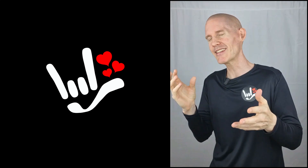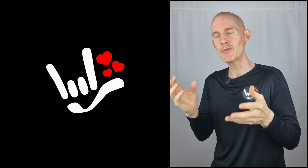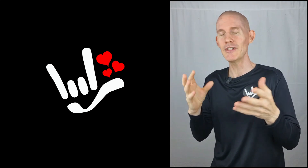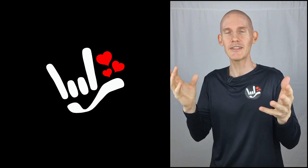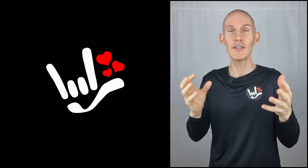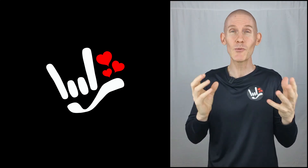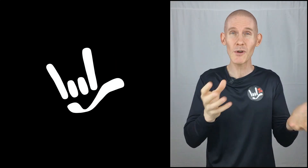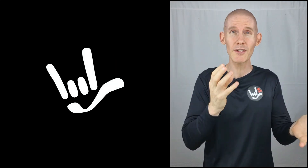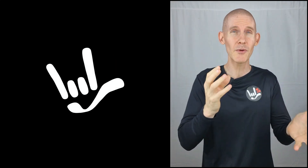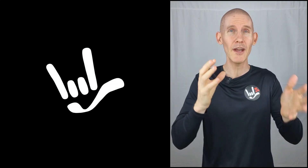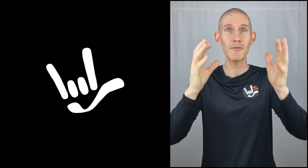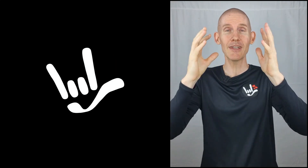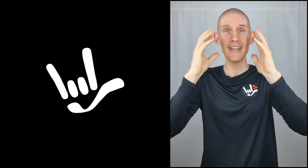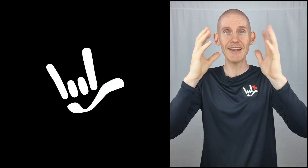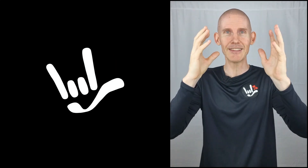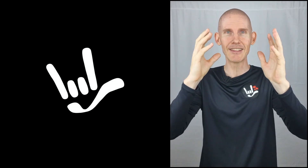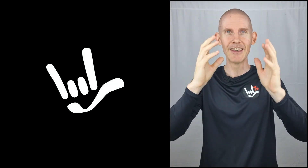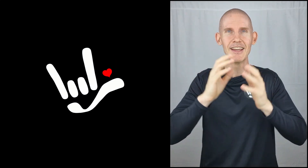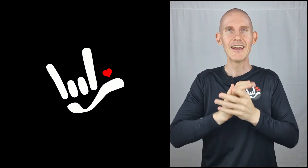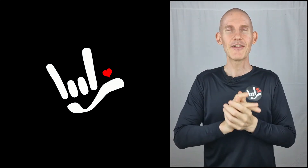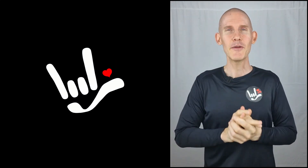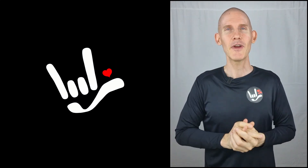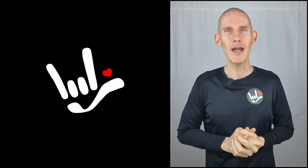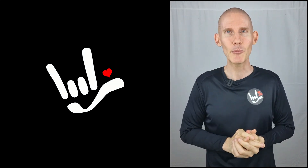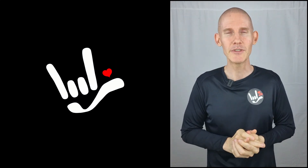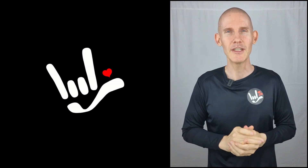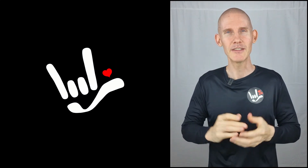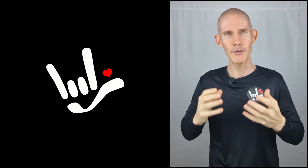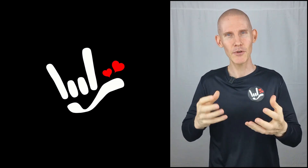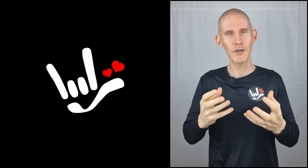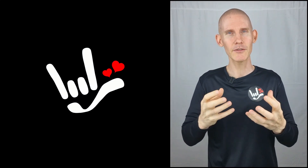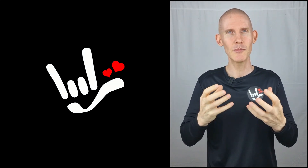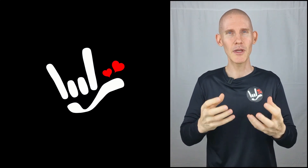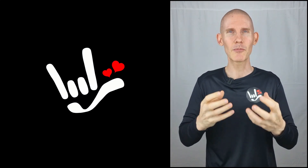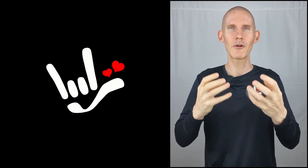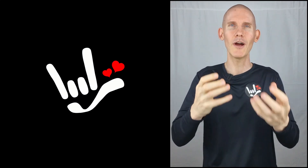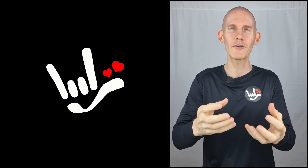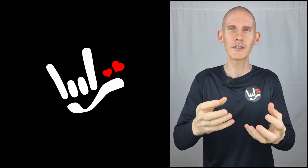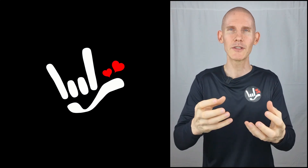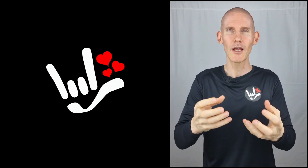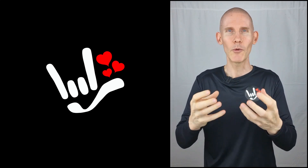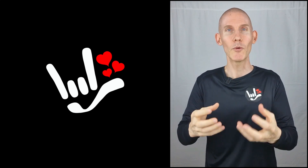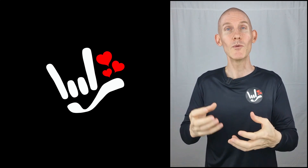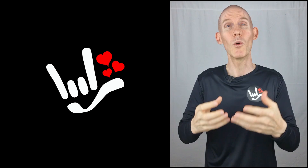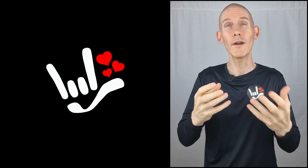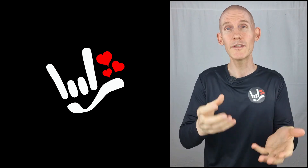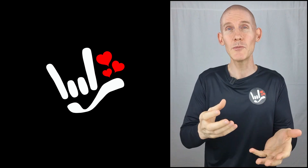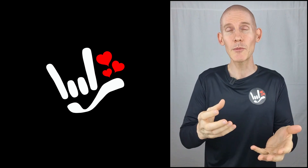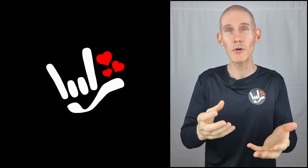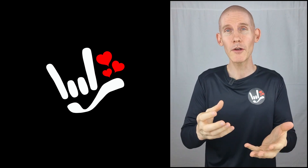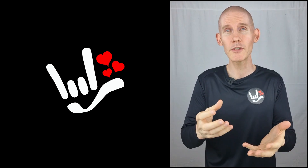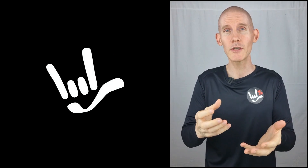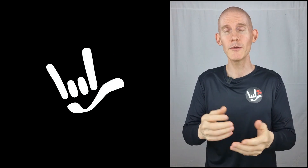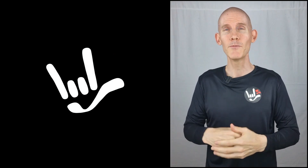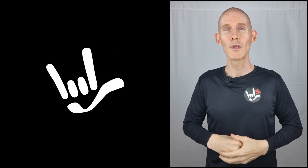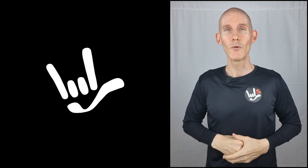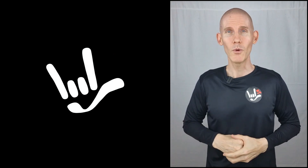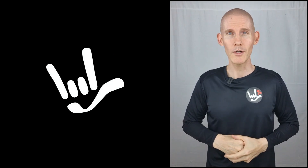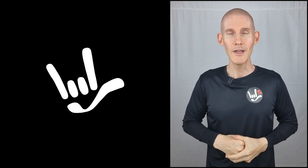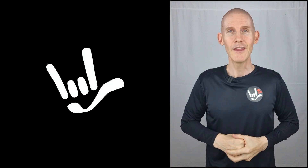didn't see, work, whatever it is, life happens and it's difficult to make progress on what we wanted to make progress on. Well,